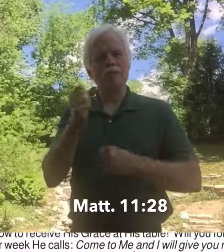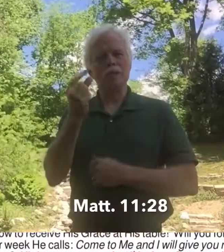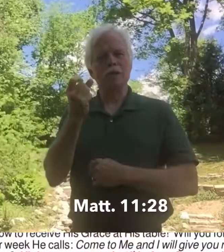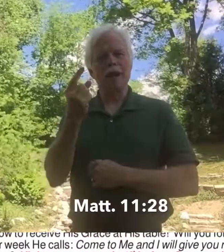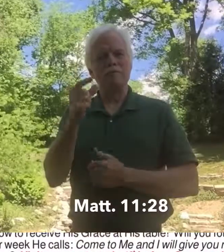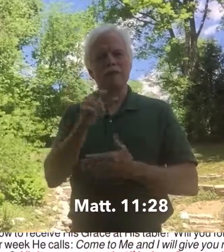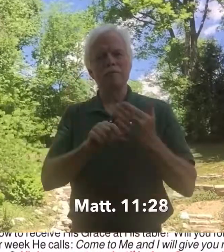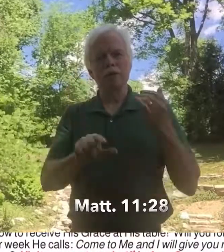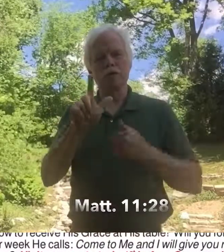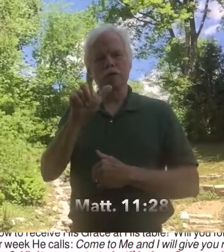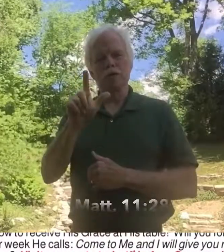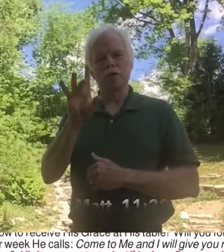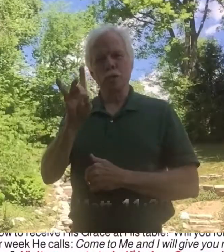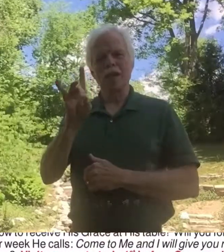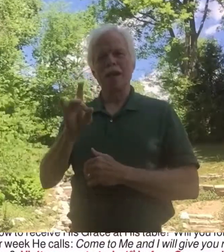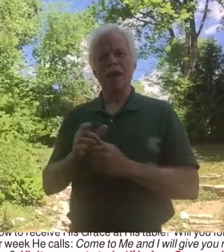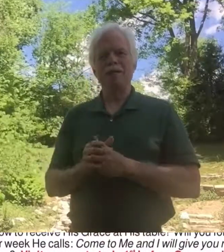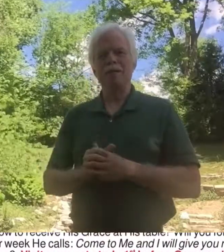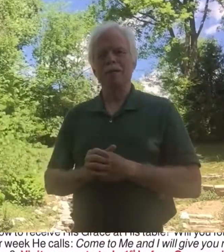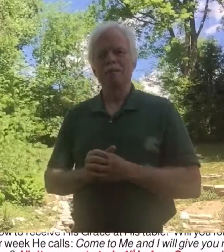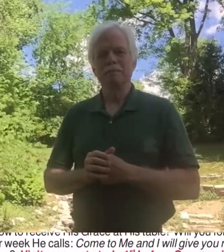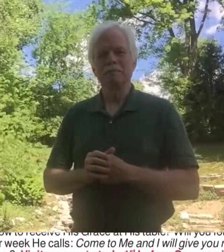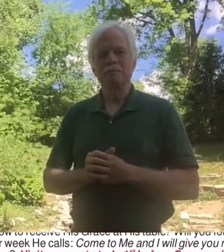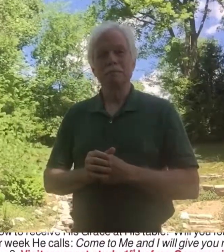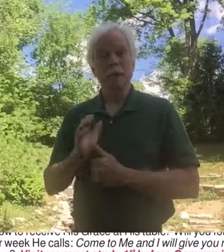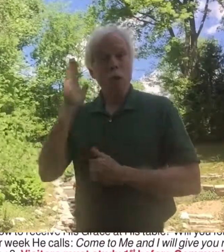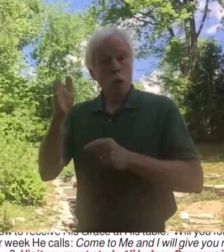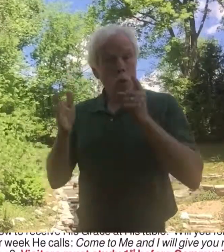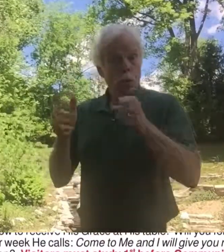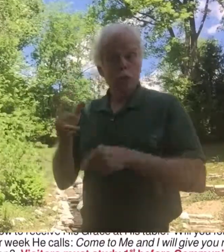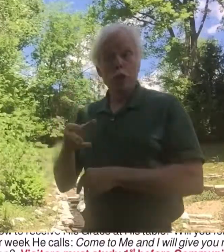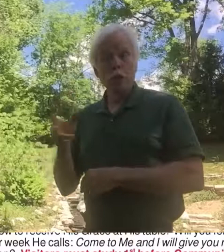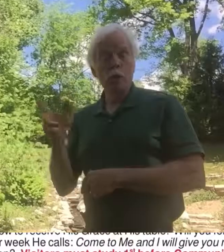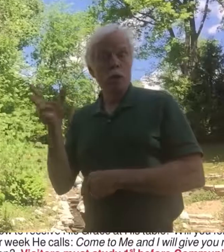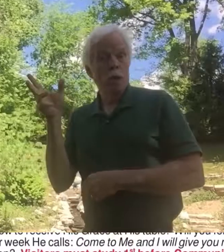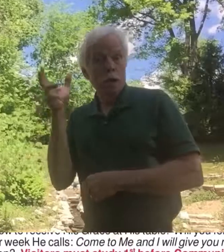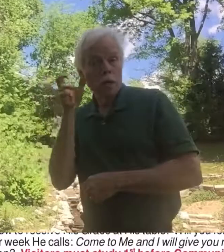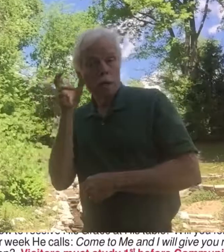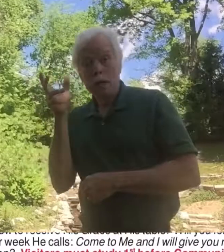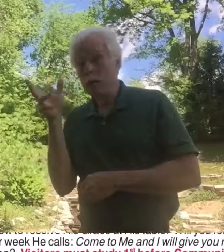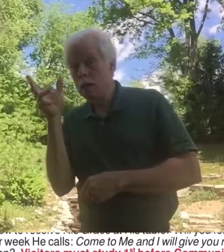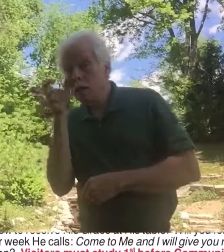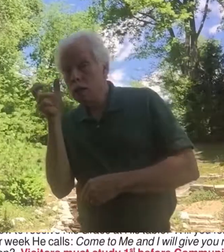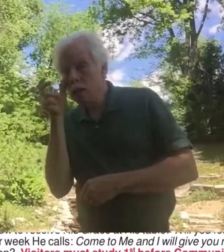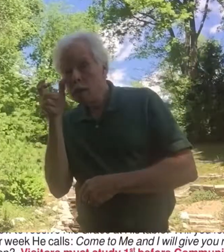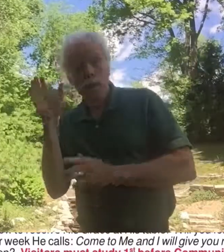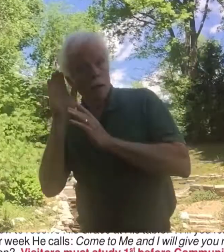chapter 11, verse 28. Will you